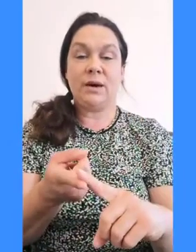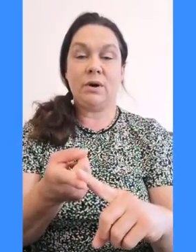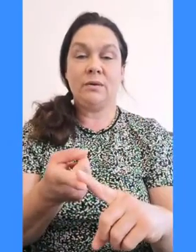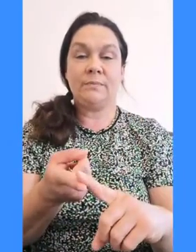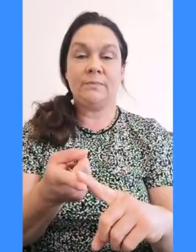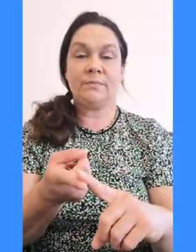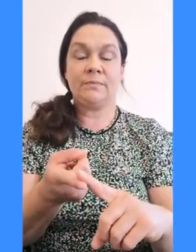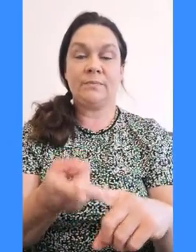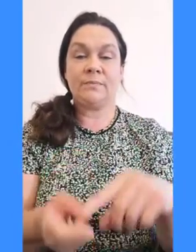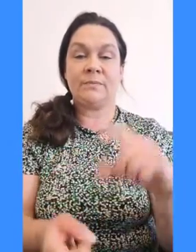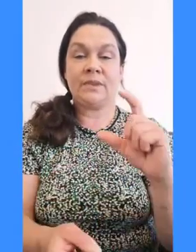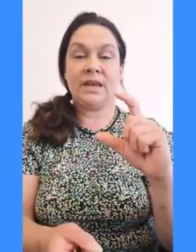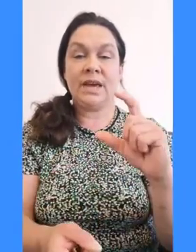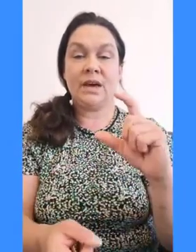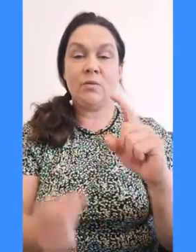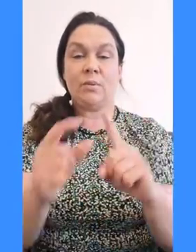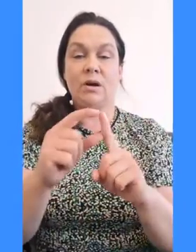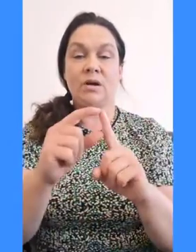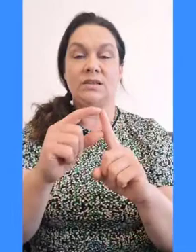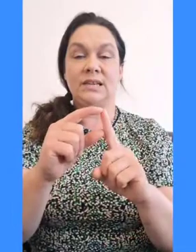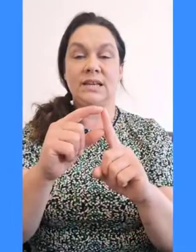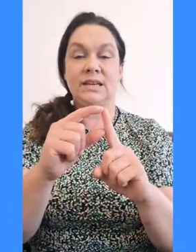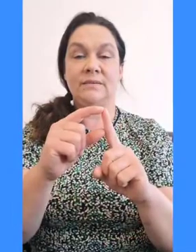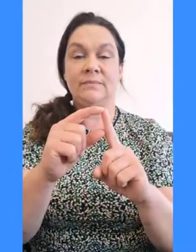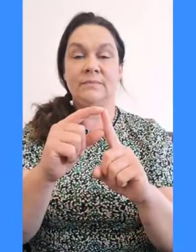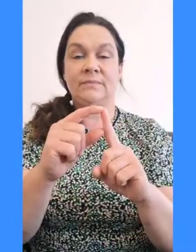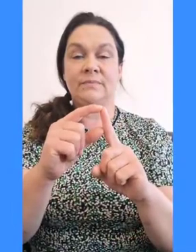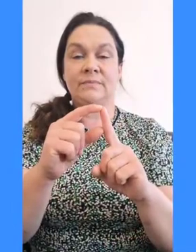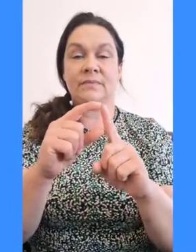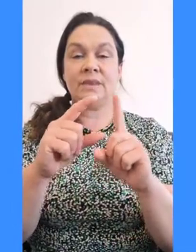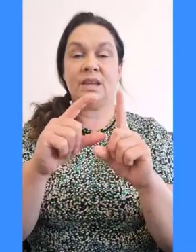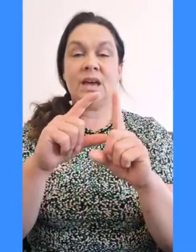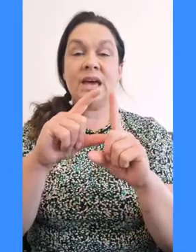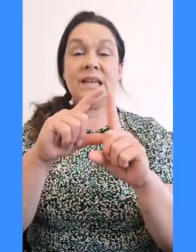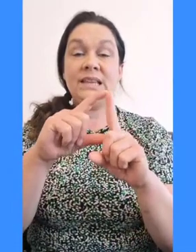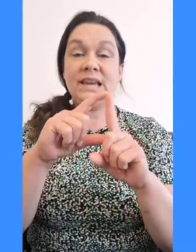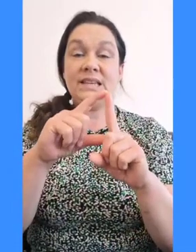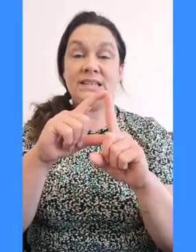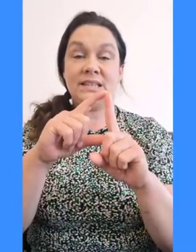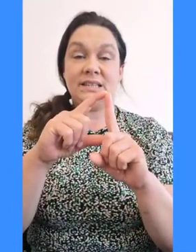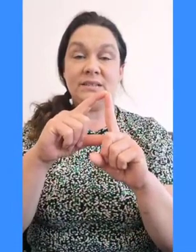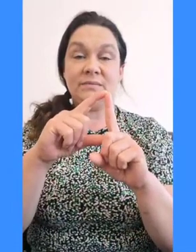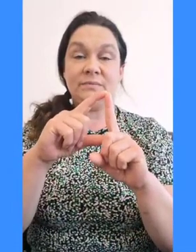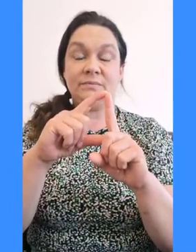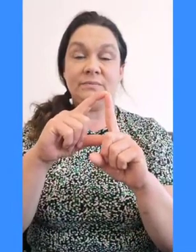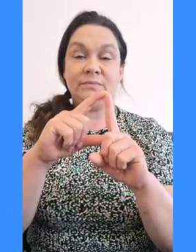elderflower, cow parsley and daisies.